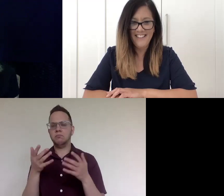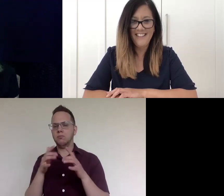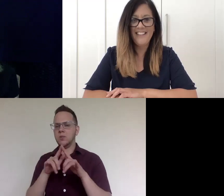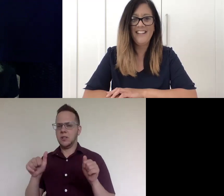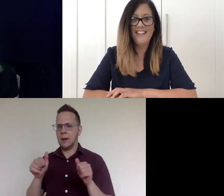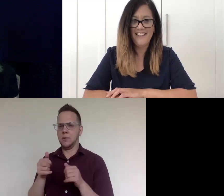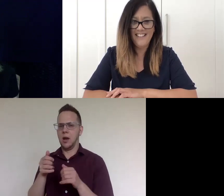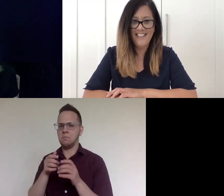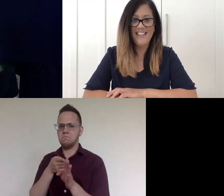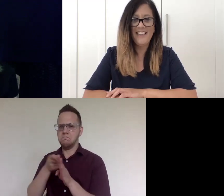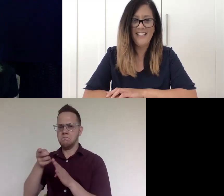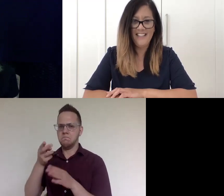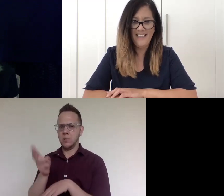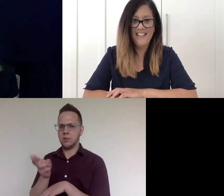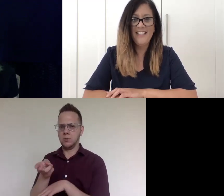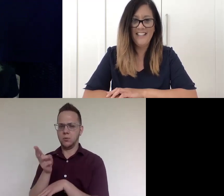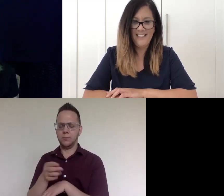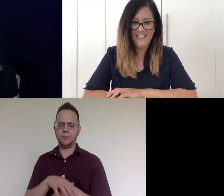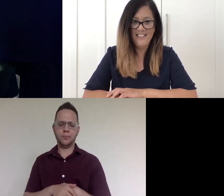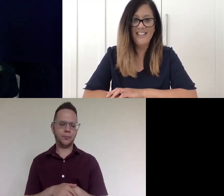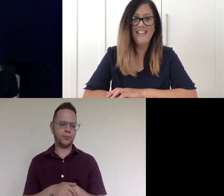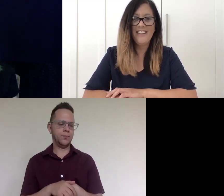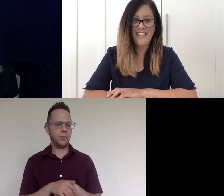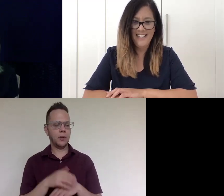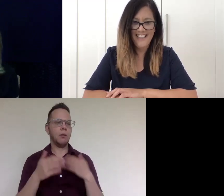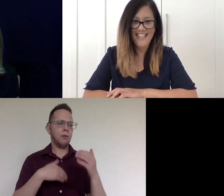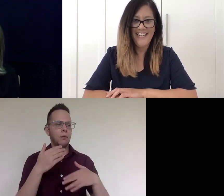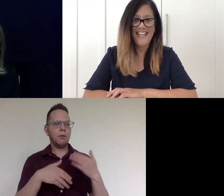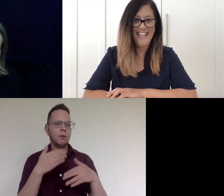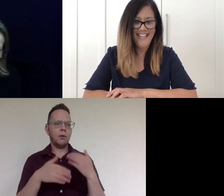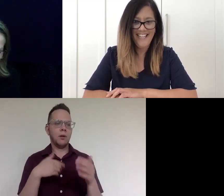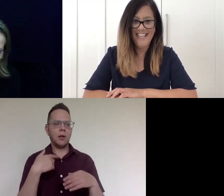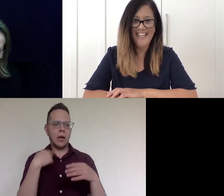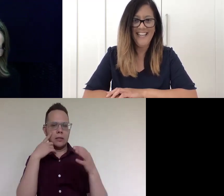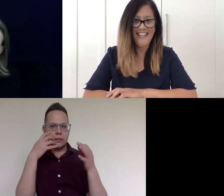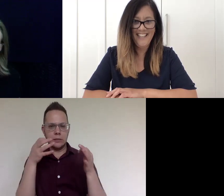nursing school. I was still pursuing history.